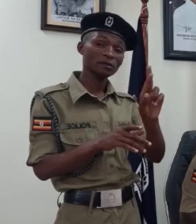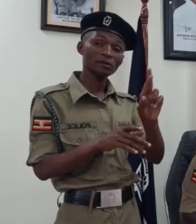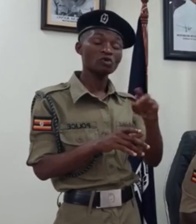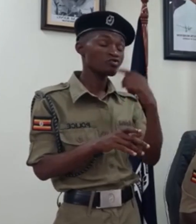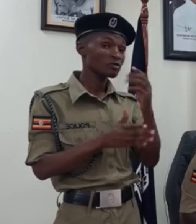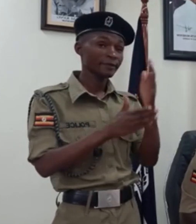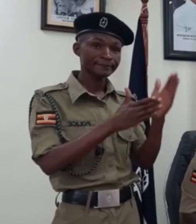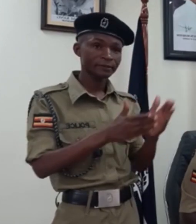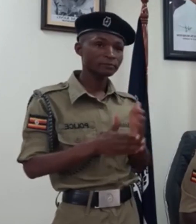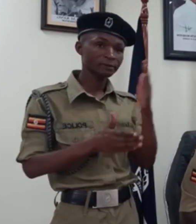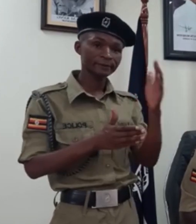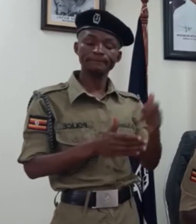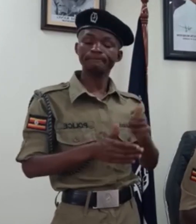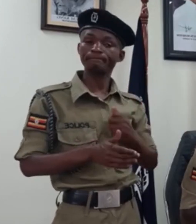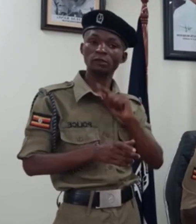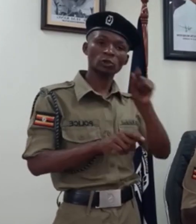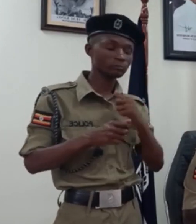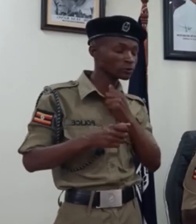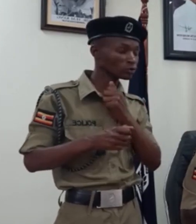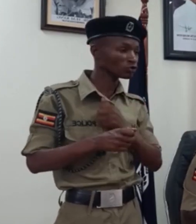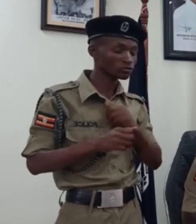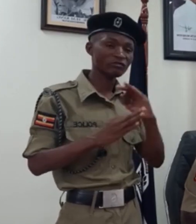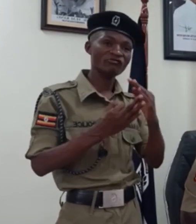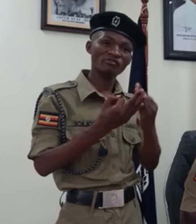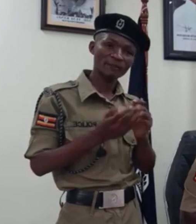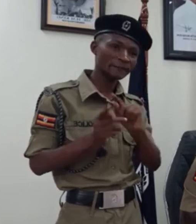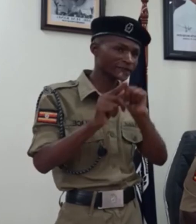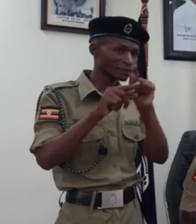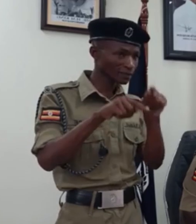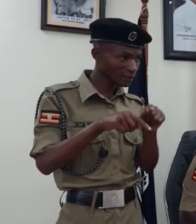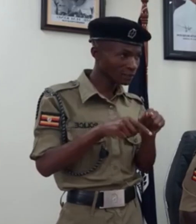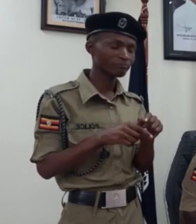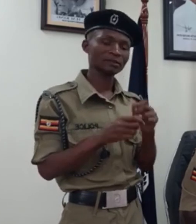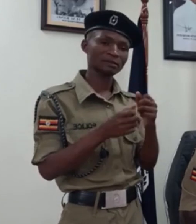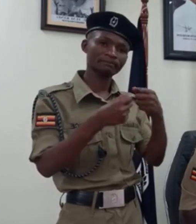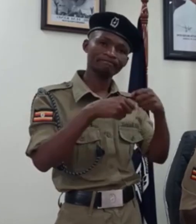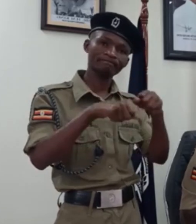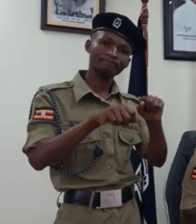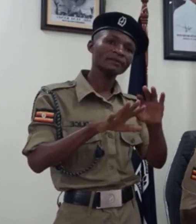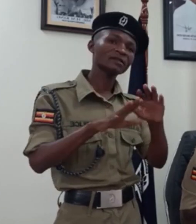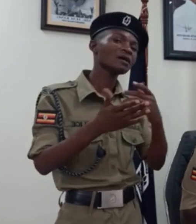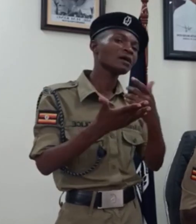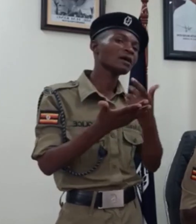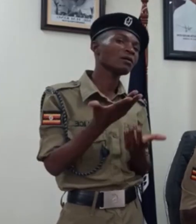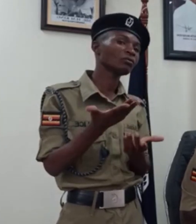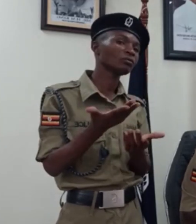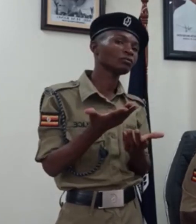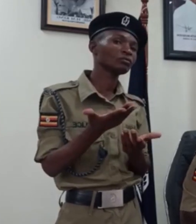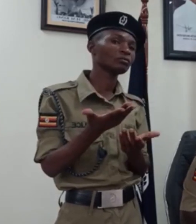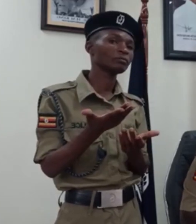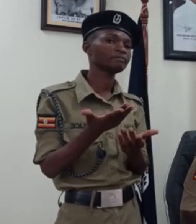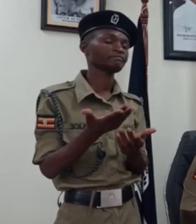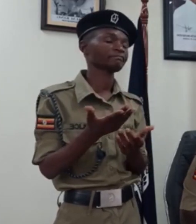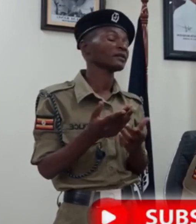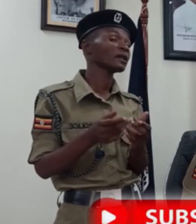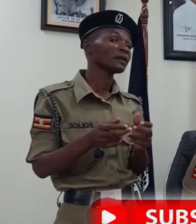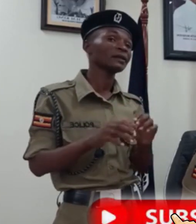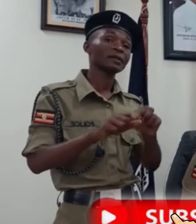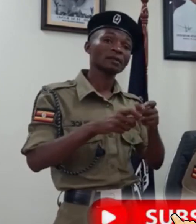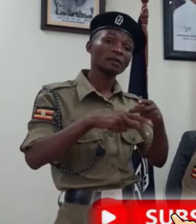okuziikibwa. So tusaba abo bonna bonna naddala abali mu kyalo e Pader abalina